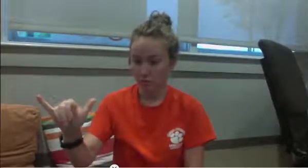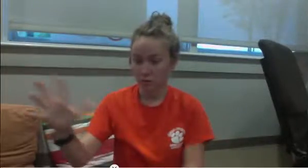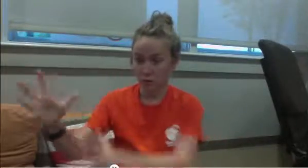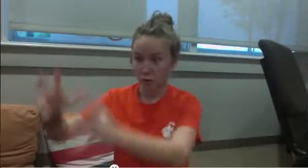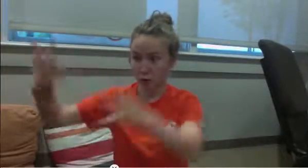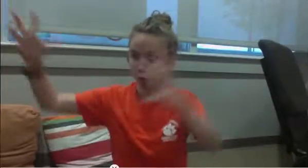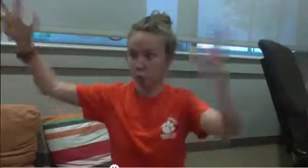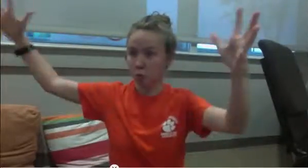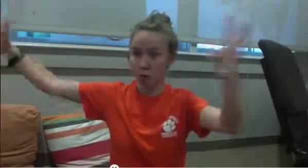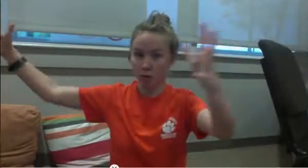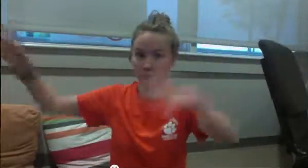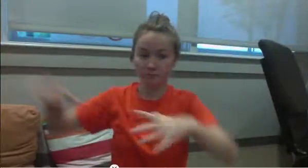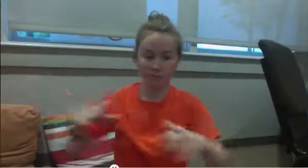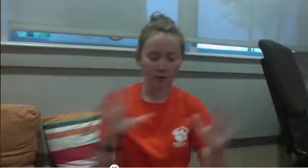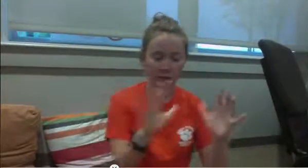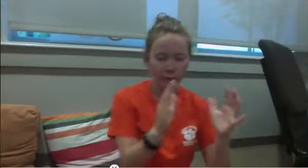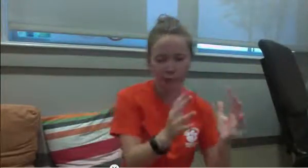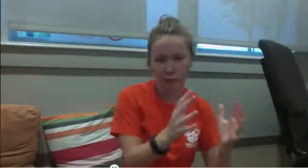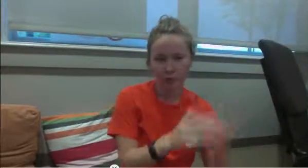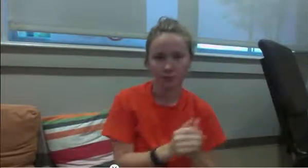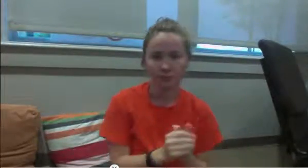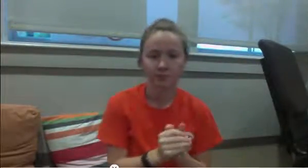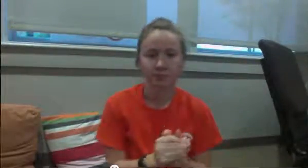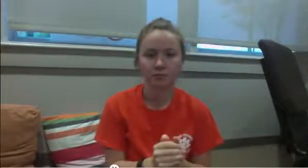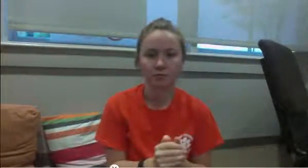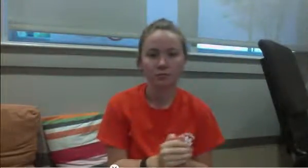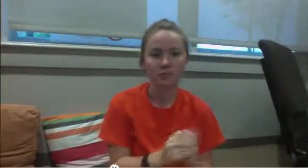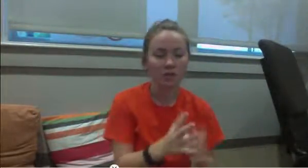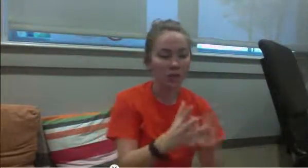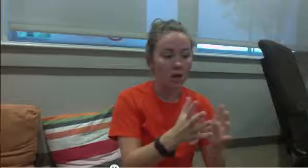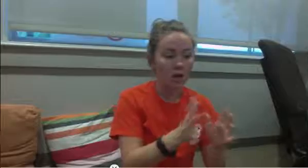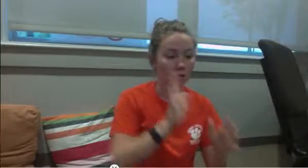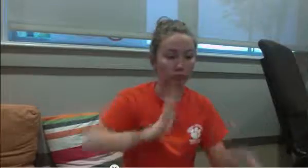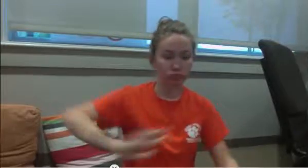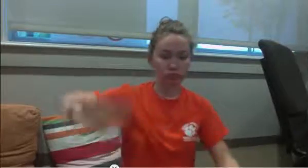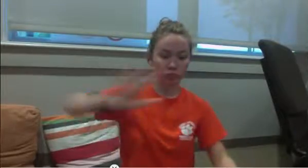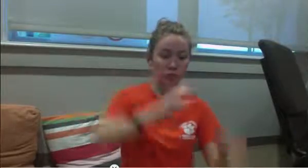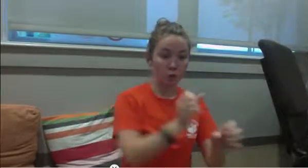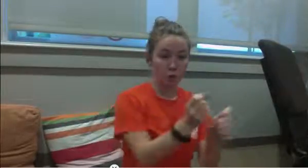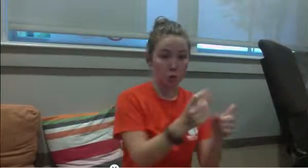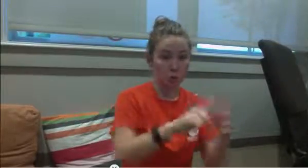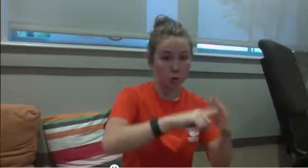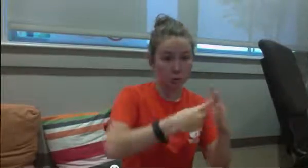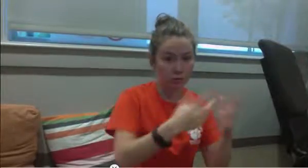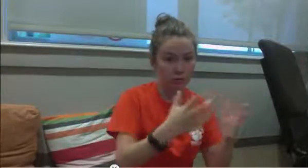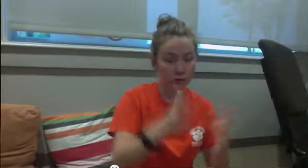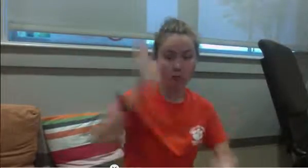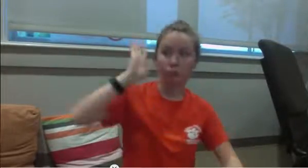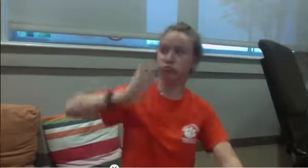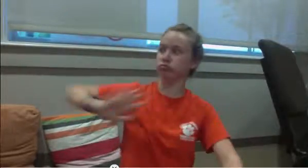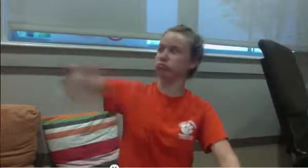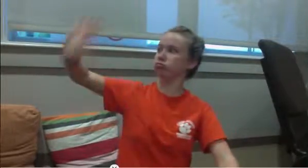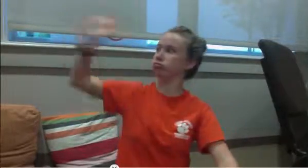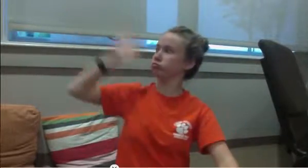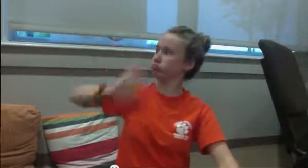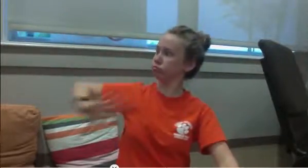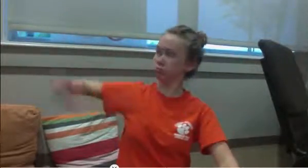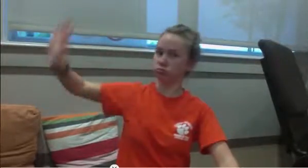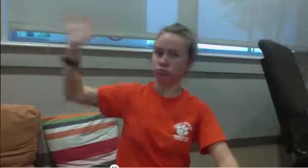So the solar system's pretty small compared to the Milky Way, which is very, very large. But all of